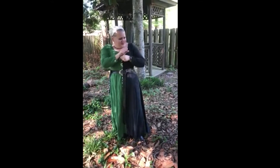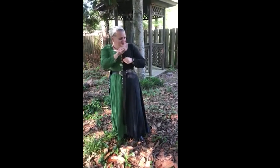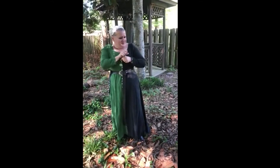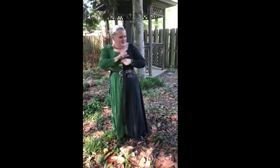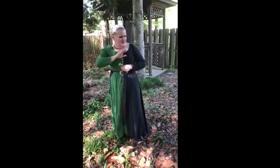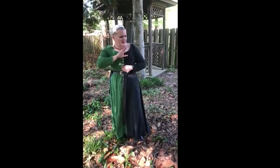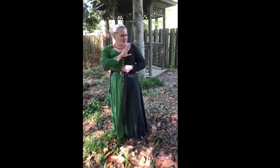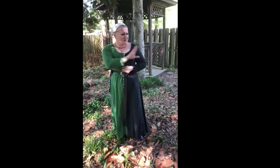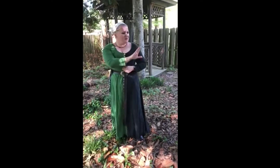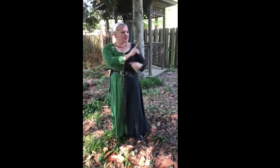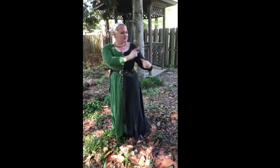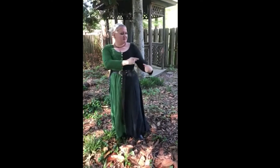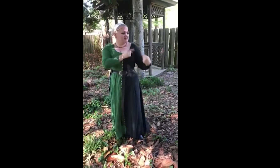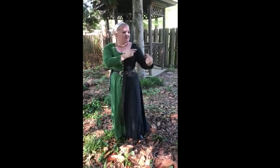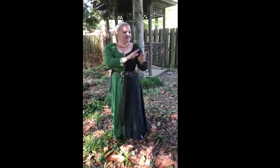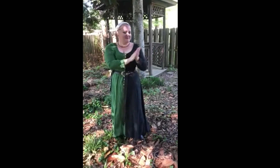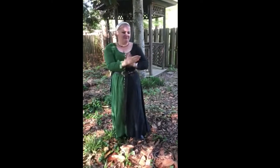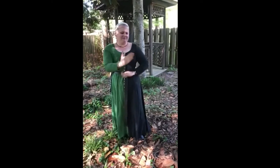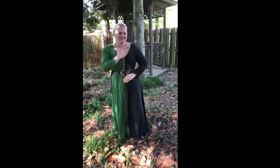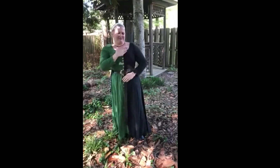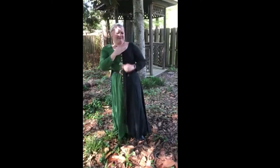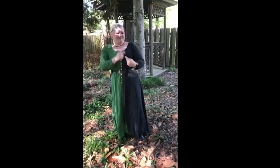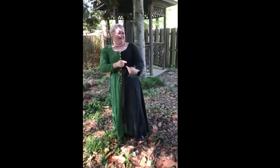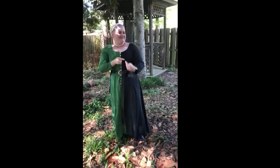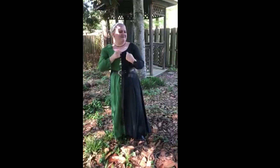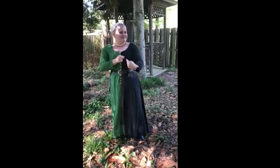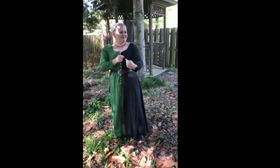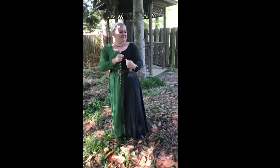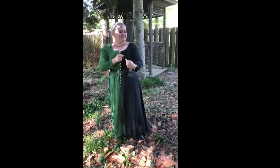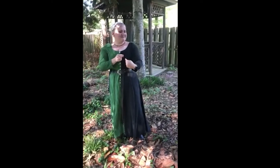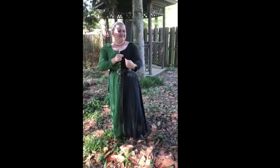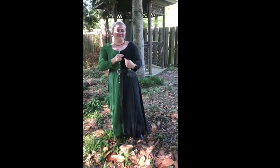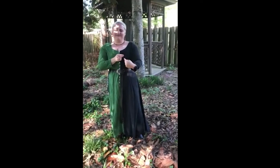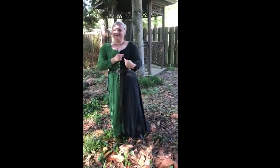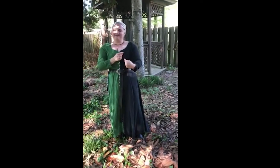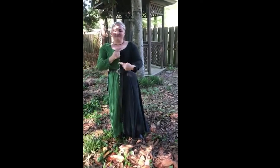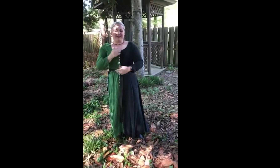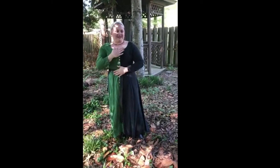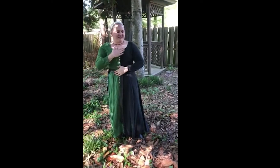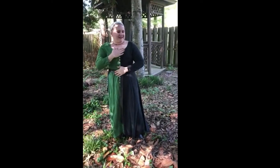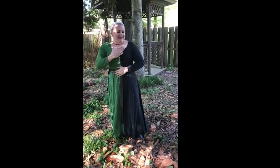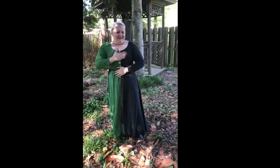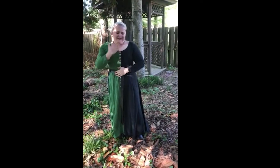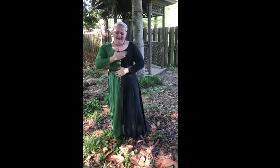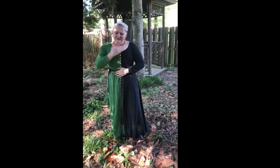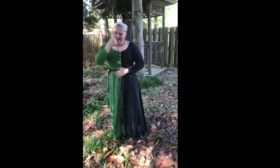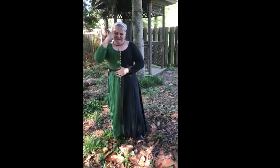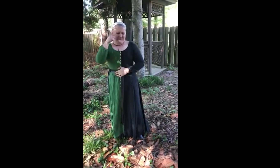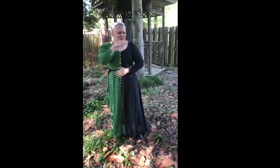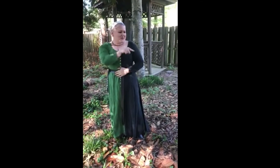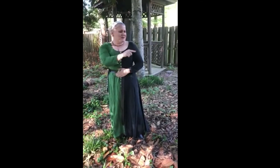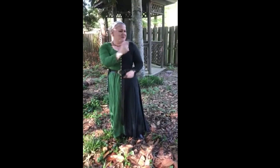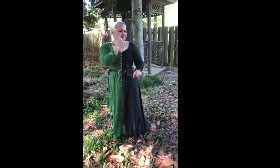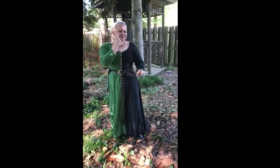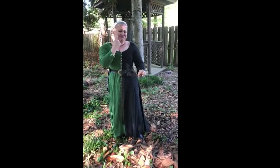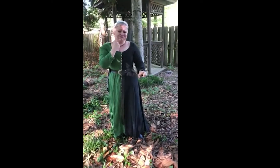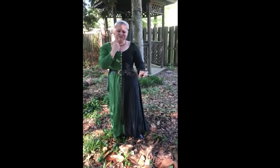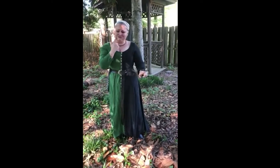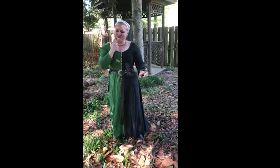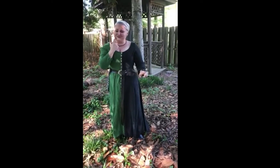to make your fight my fight, and shed a tear of joy for you, for